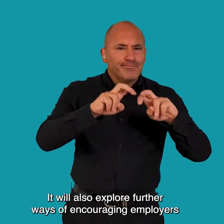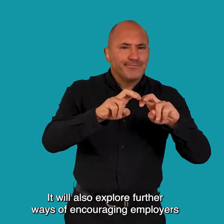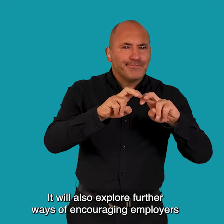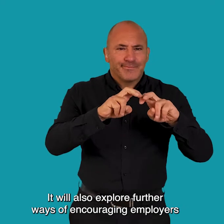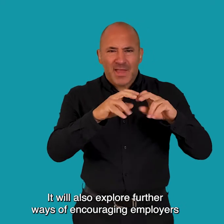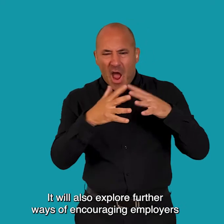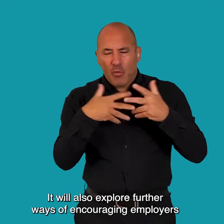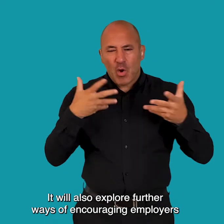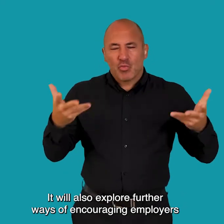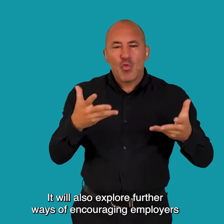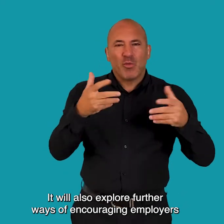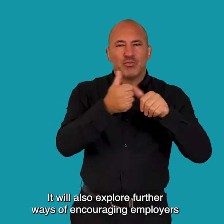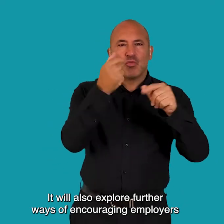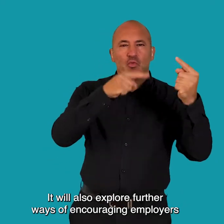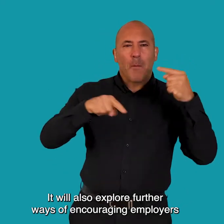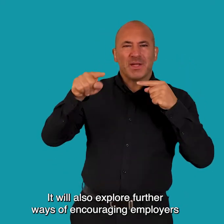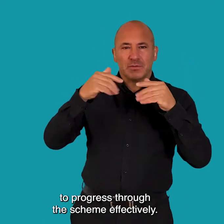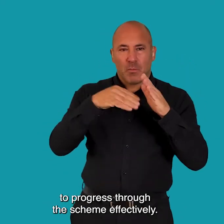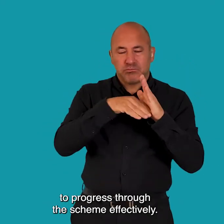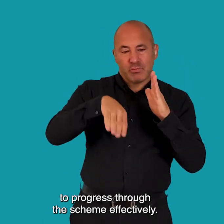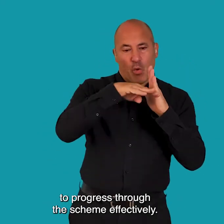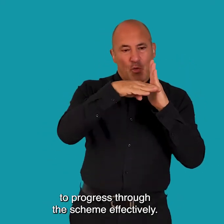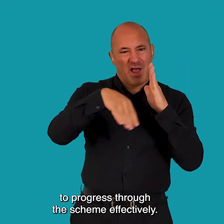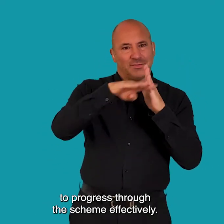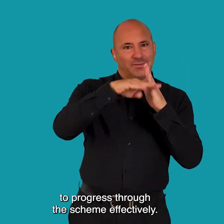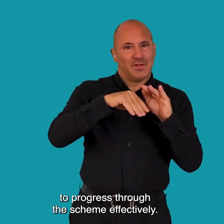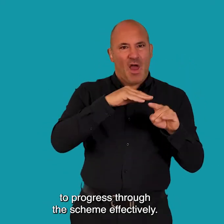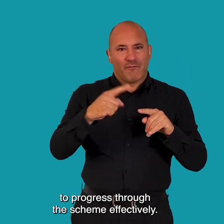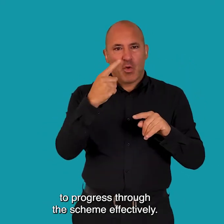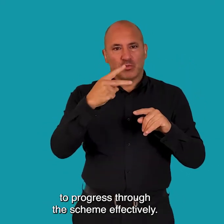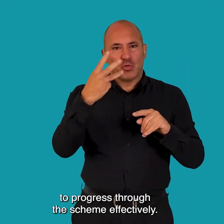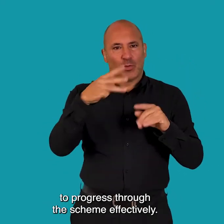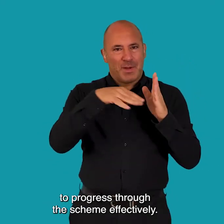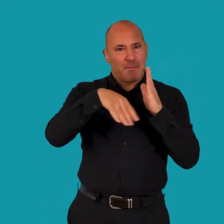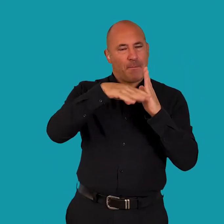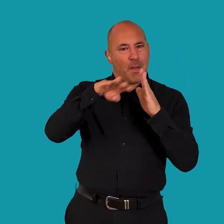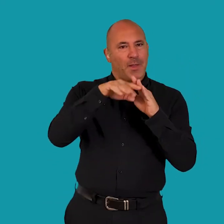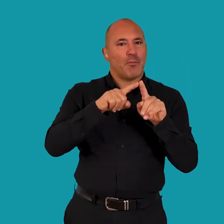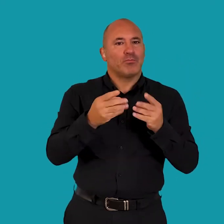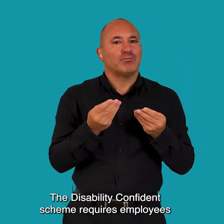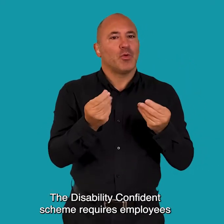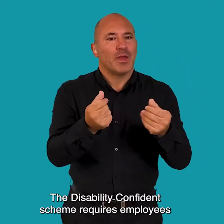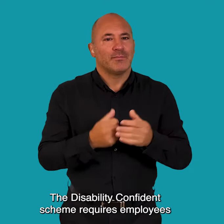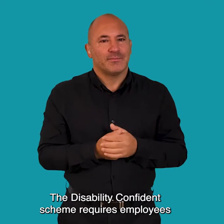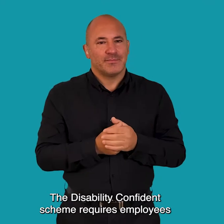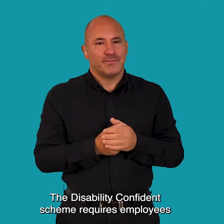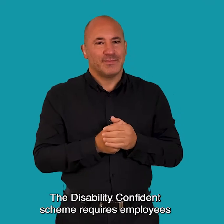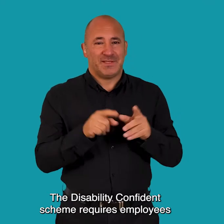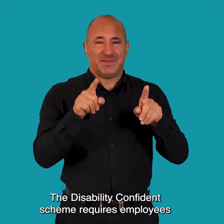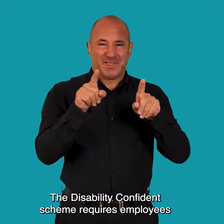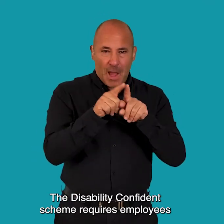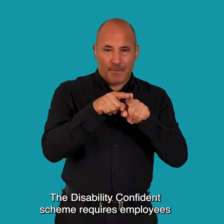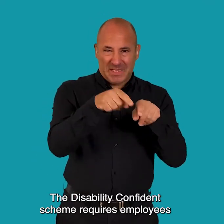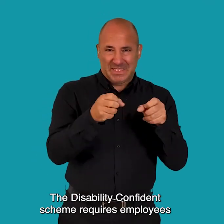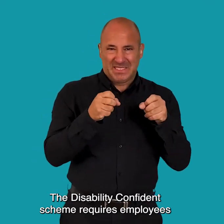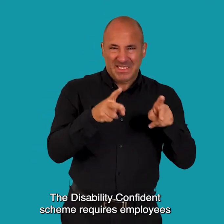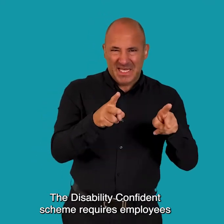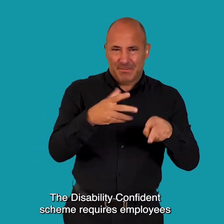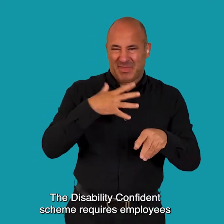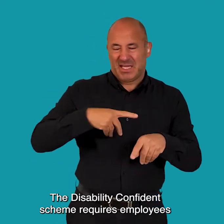further ways of encouraging employers to progress through the scheme effectively. The Disability Confidence Scheme requires employees